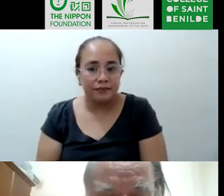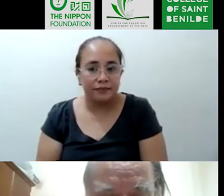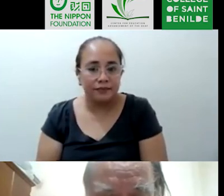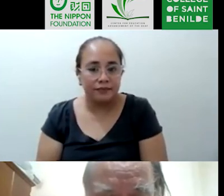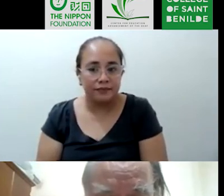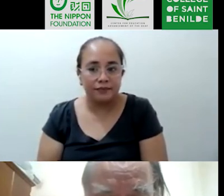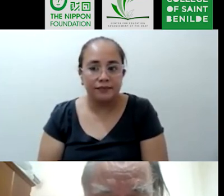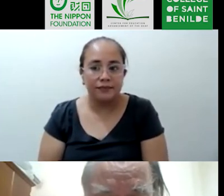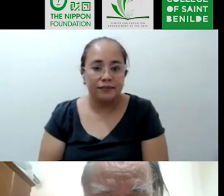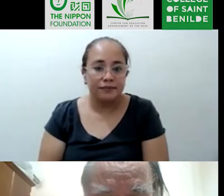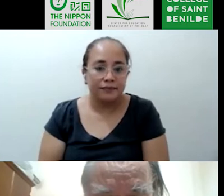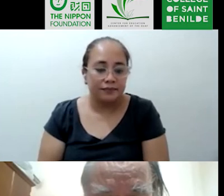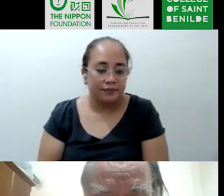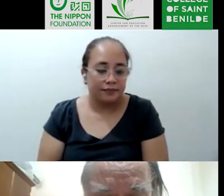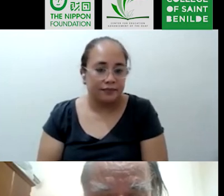Okay.